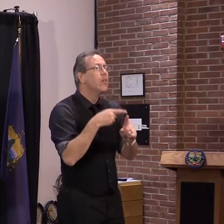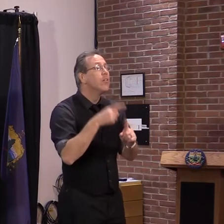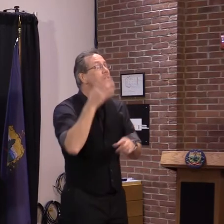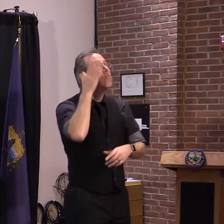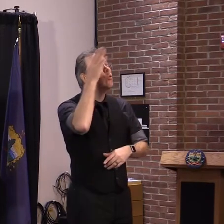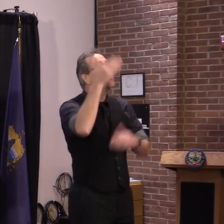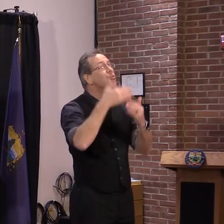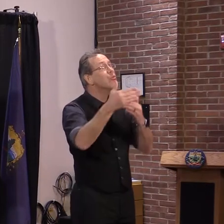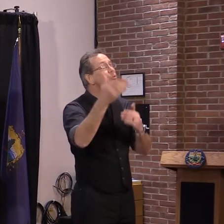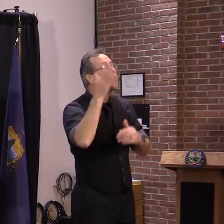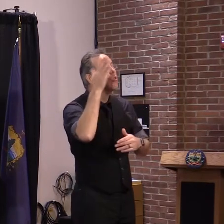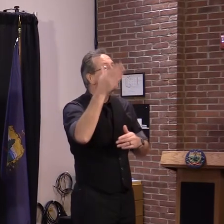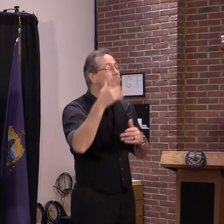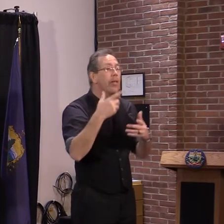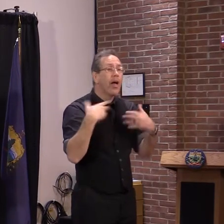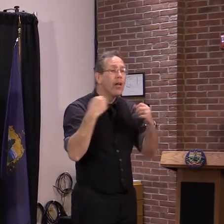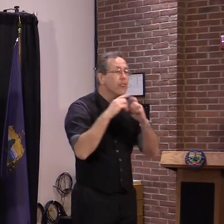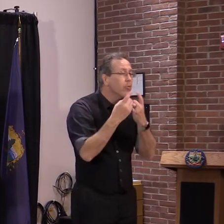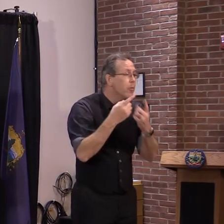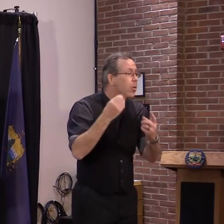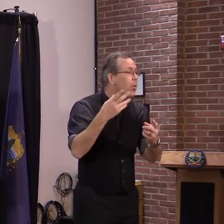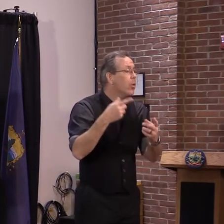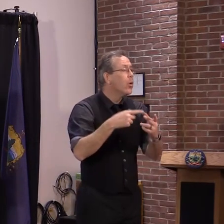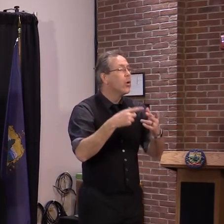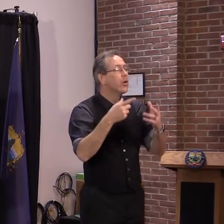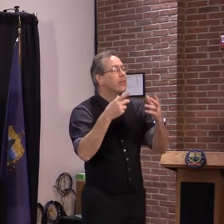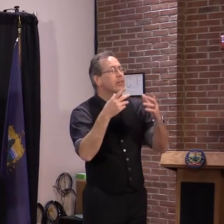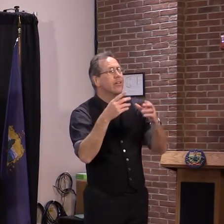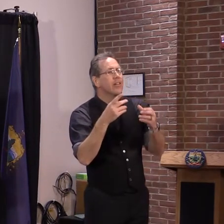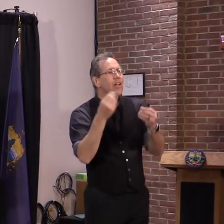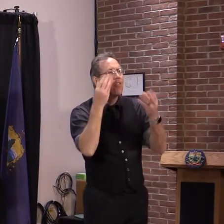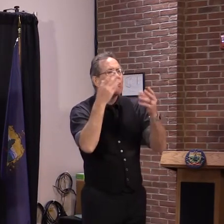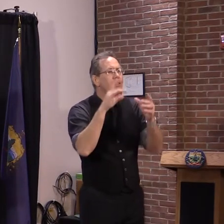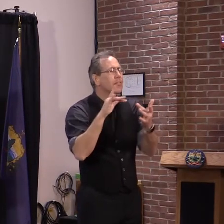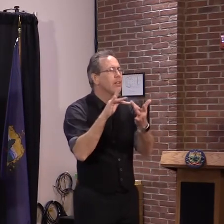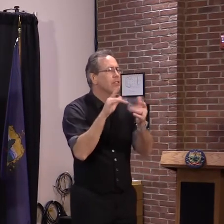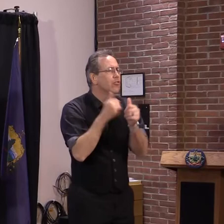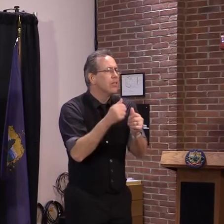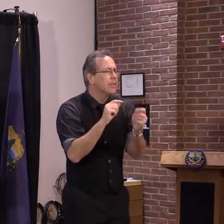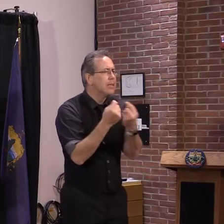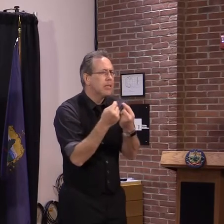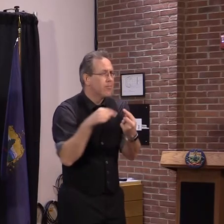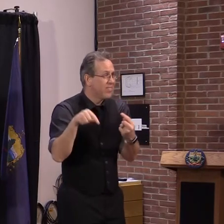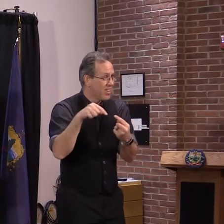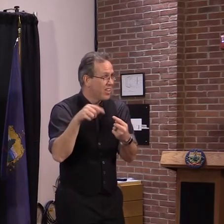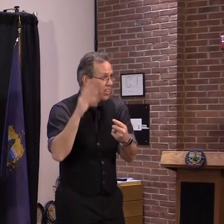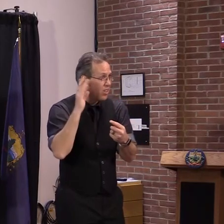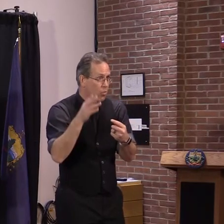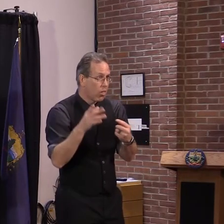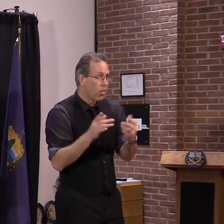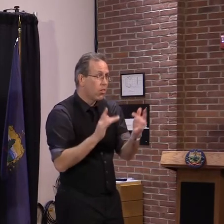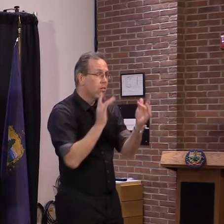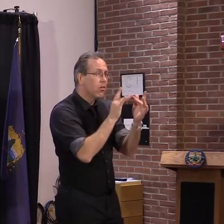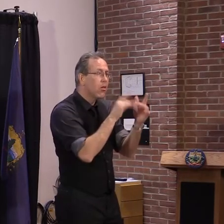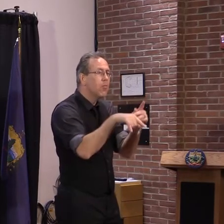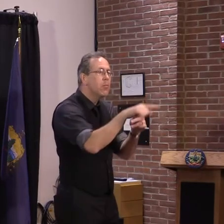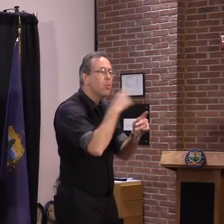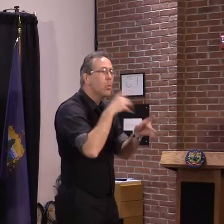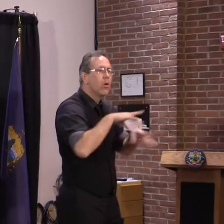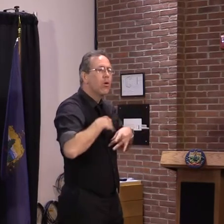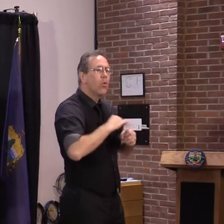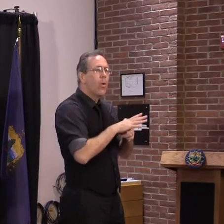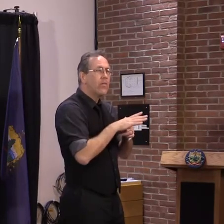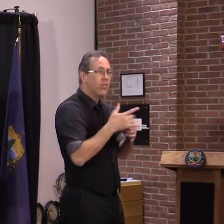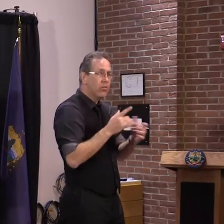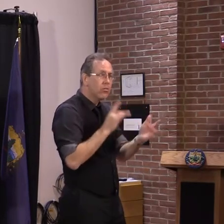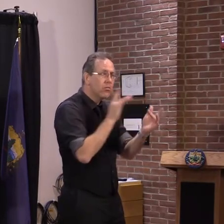the health department and the data team there, is there any plan to be checking in with the folks that have had COVID to see how they're doing, to